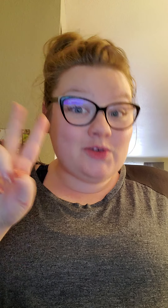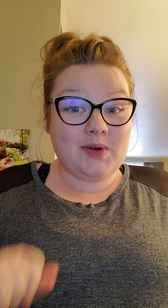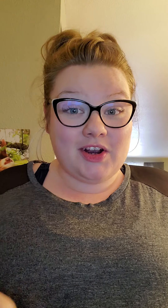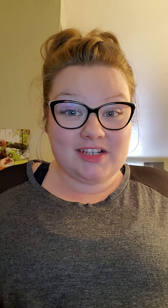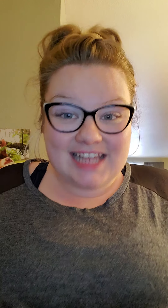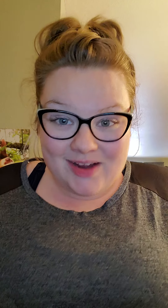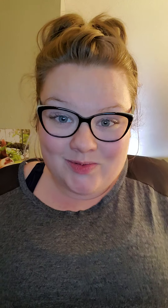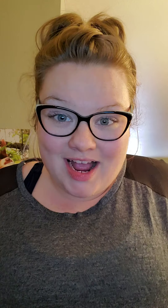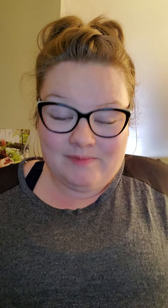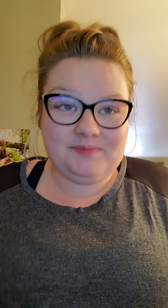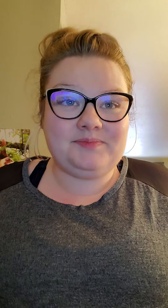words that rhyme.